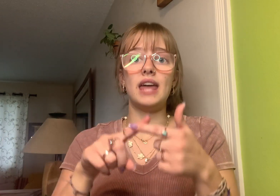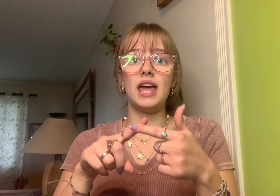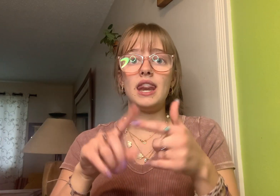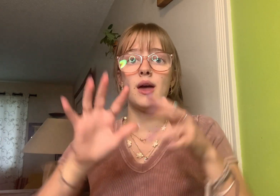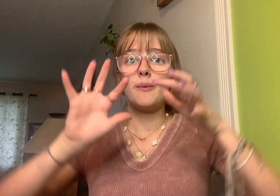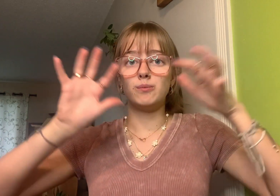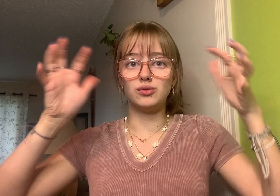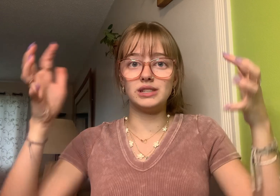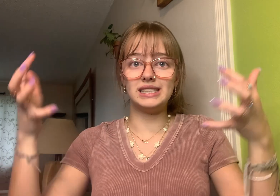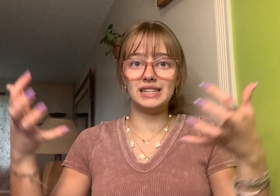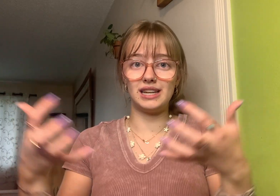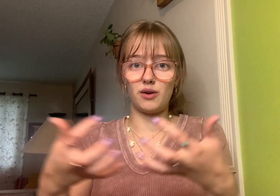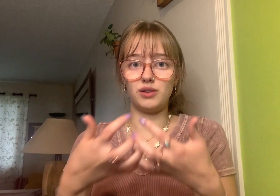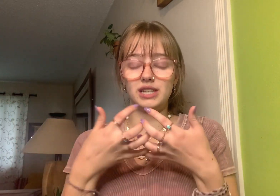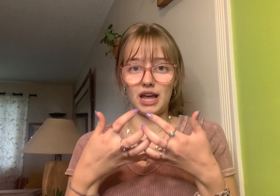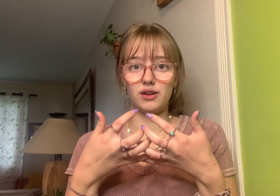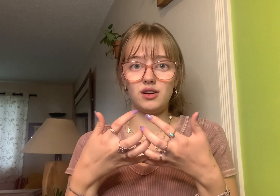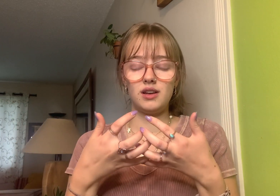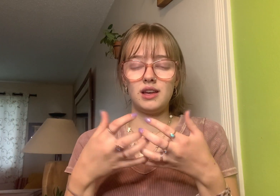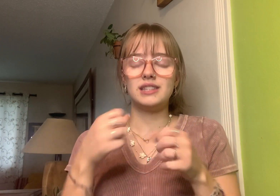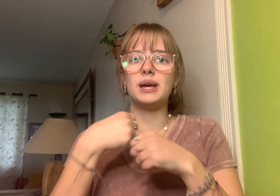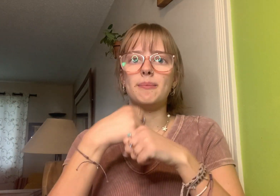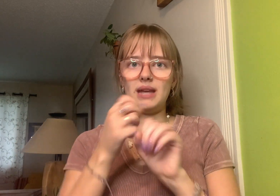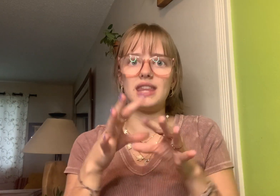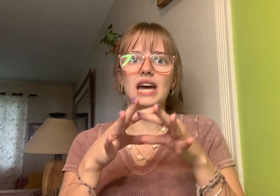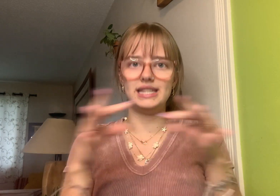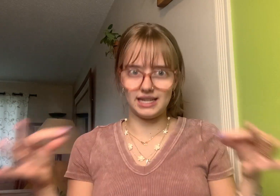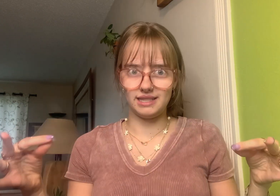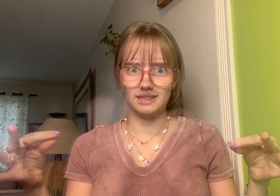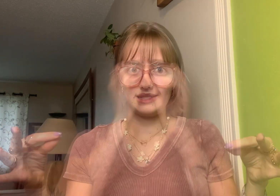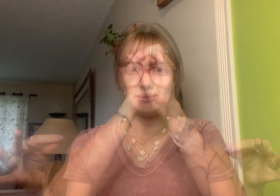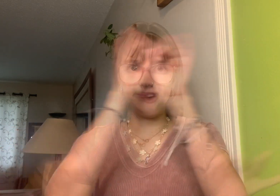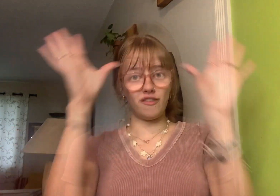then bringing it all together to make that sentence.